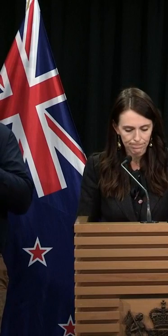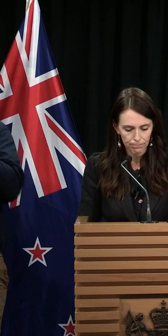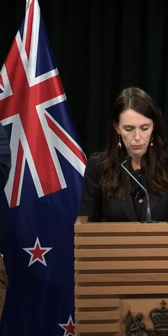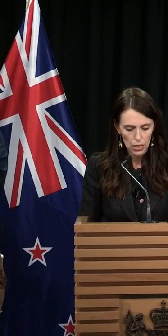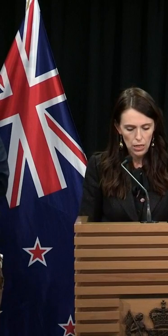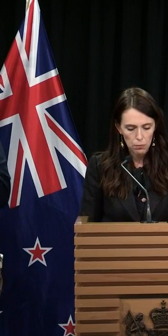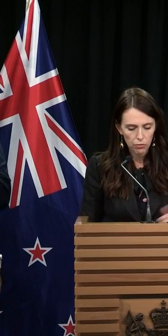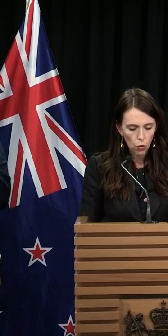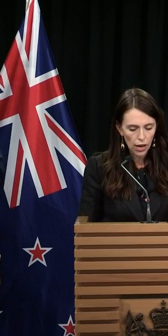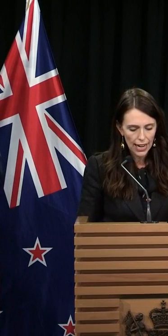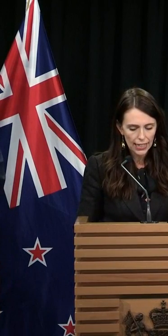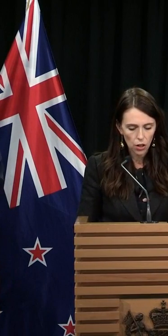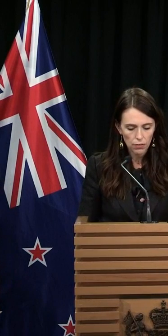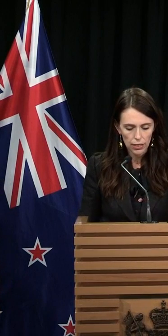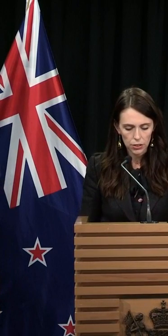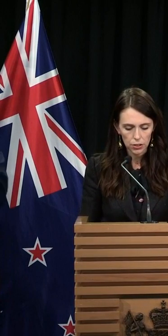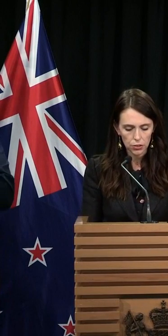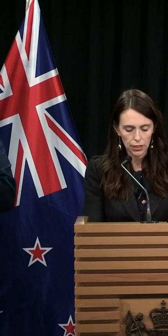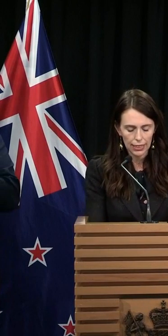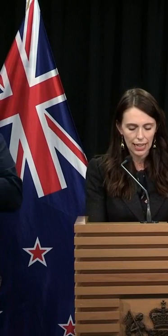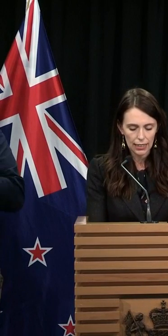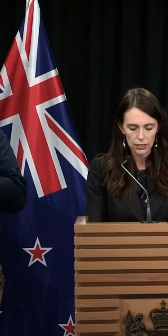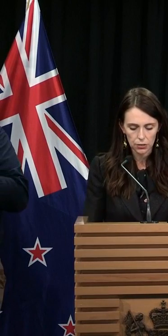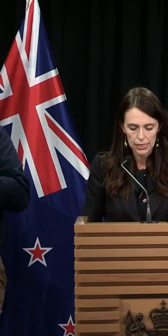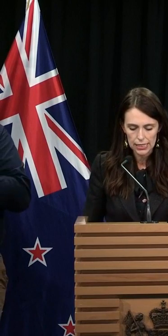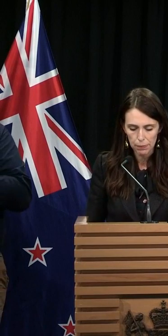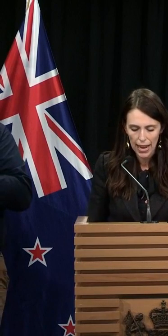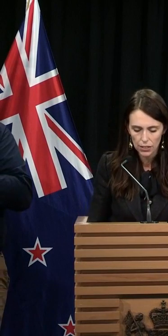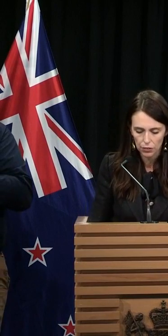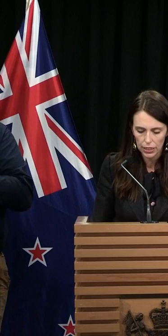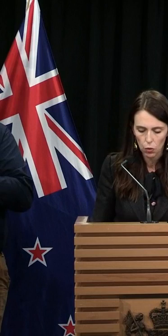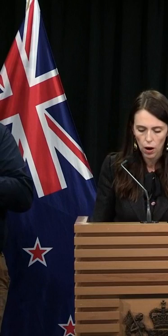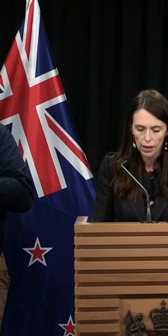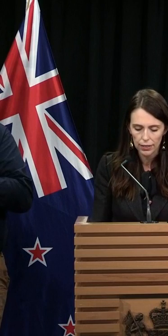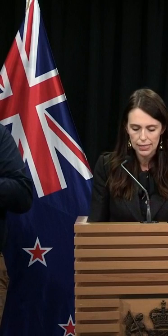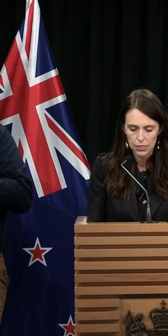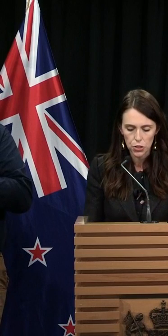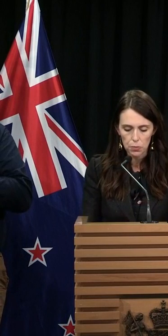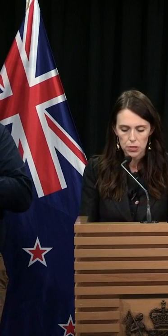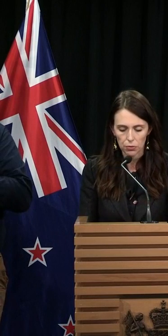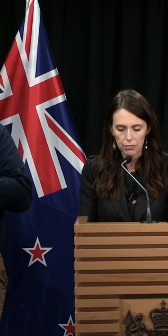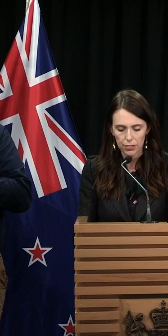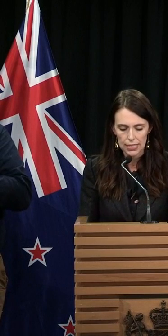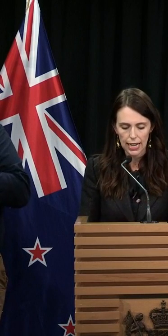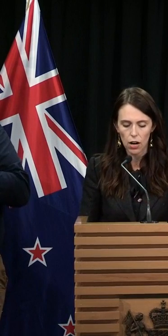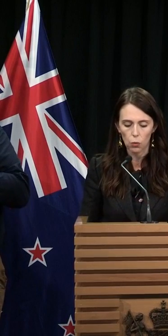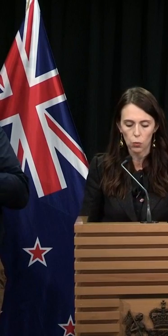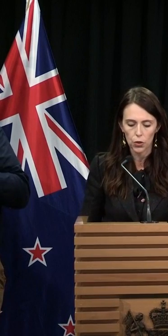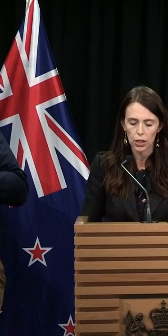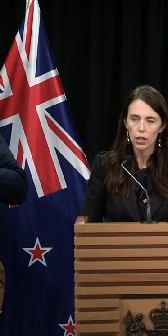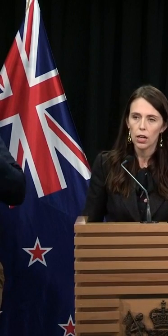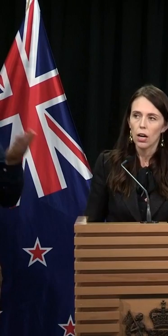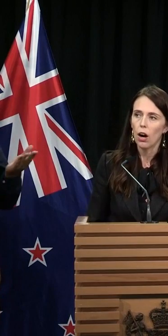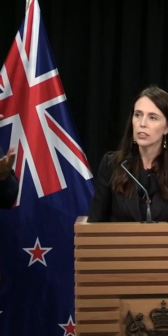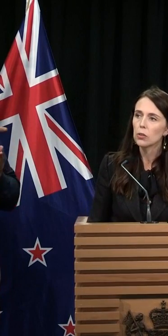Commission. Before I hand over to Sir Anand to expand on the inquiry's terms of reference and how it will